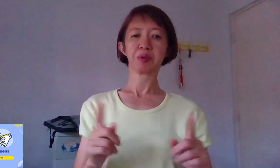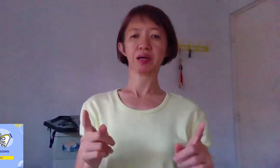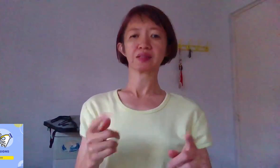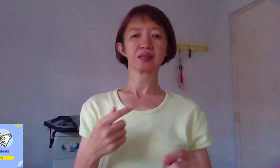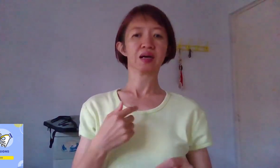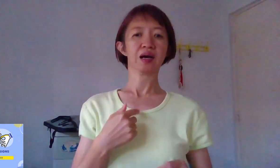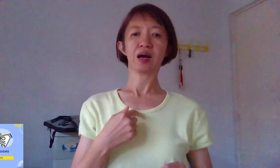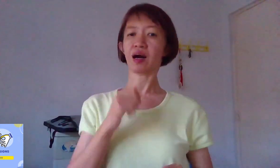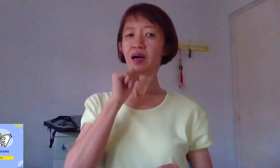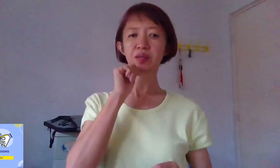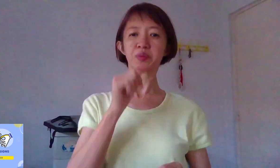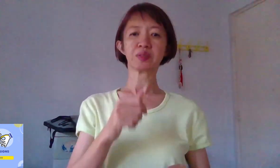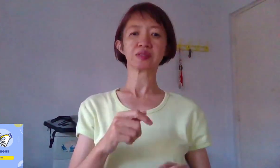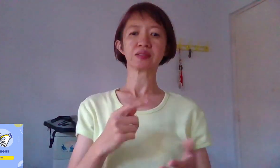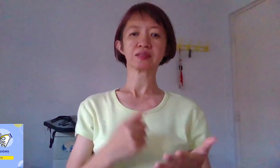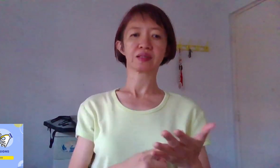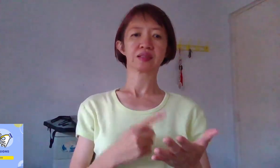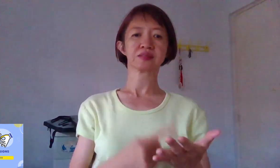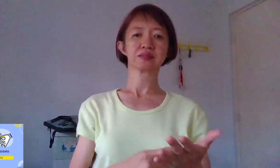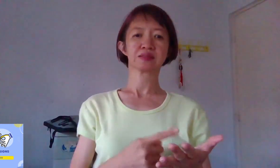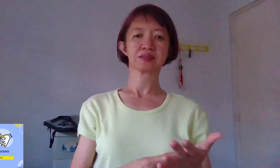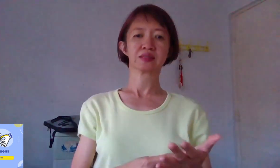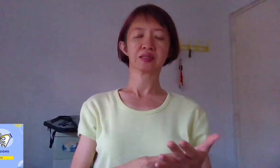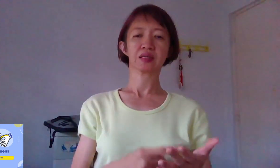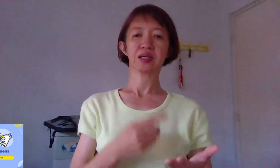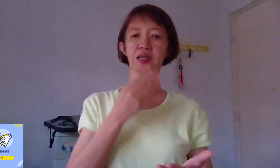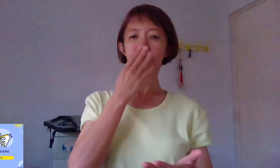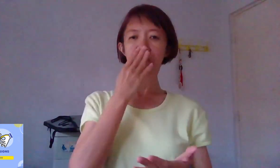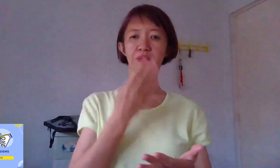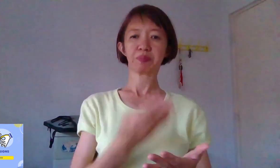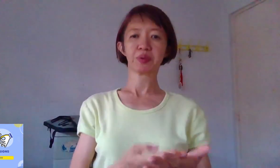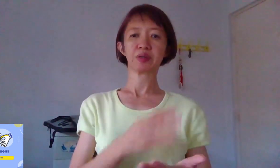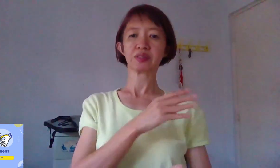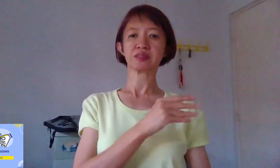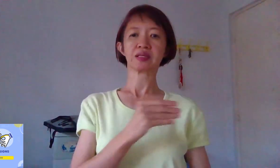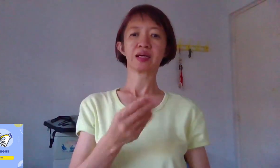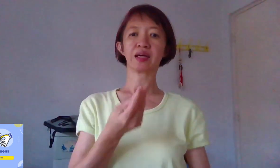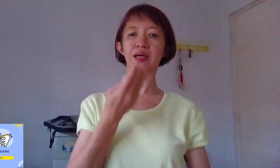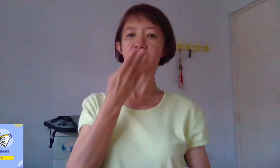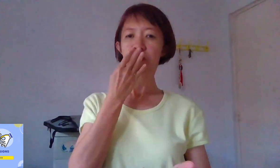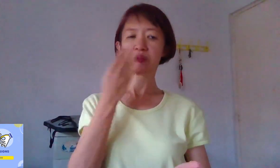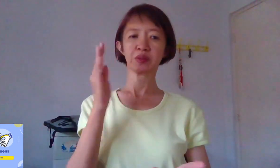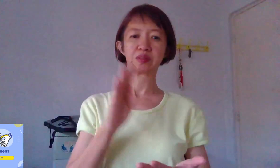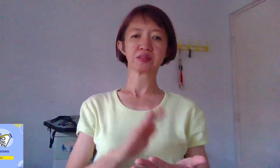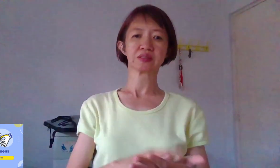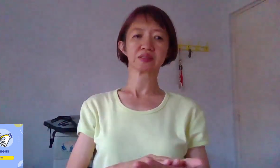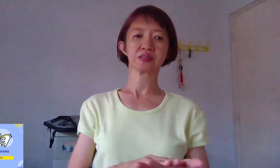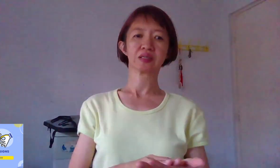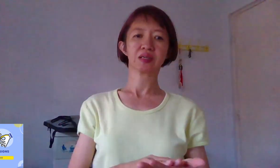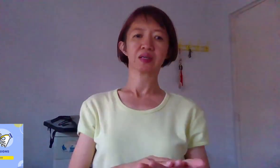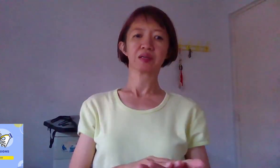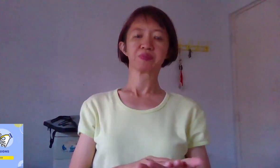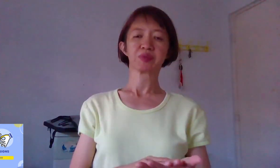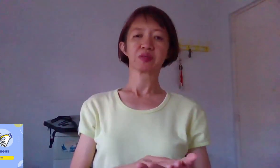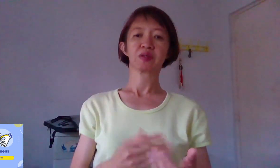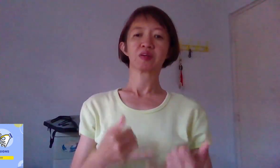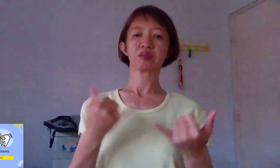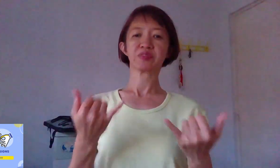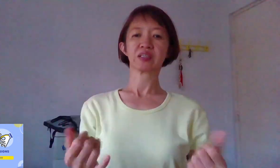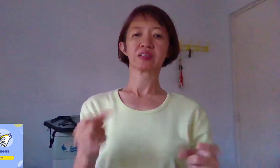But I won't discuss the pros and cons of the